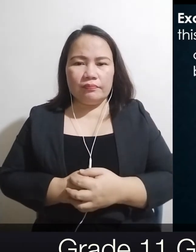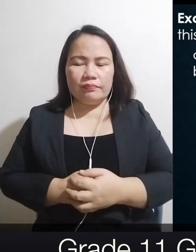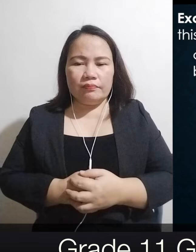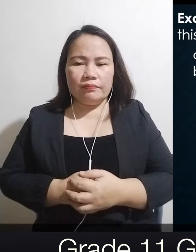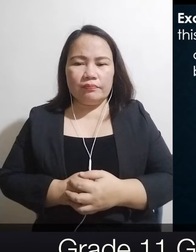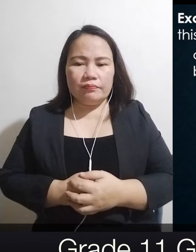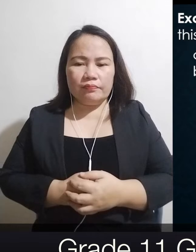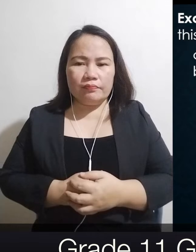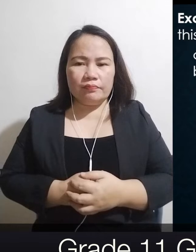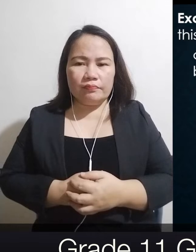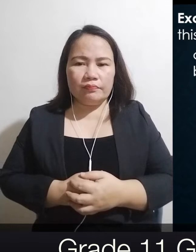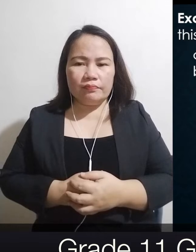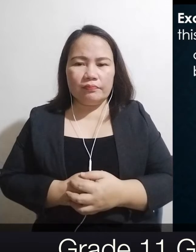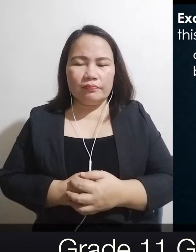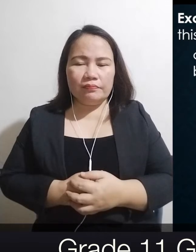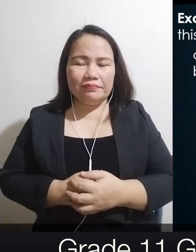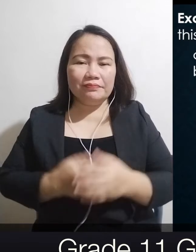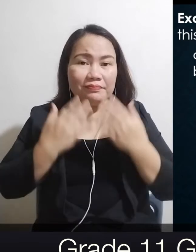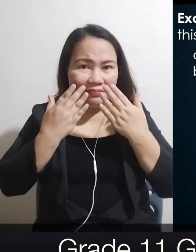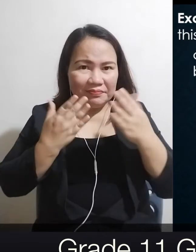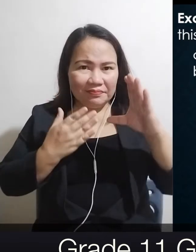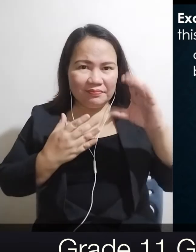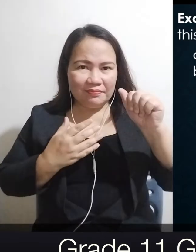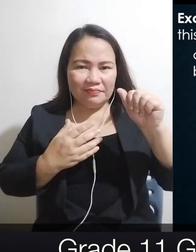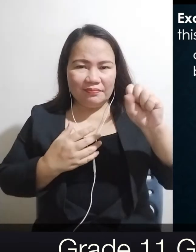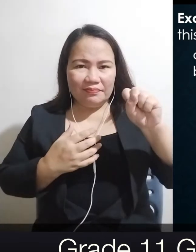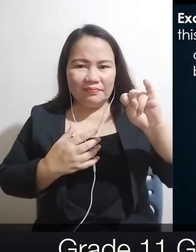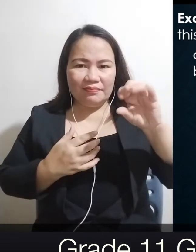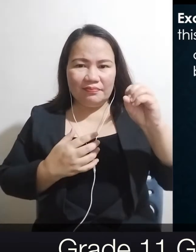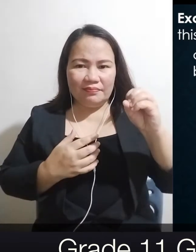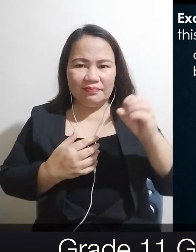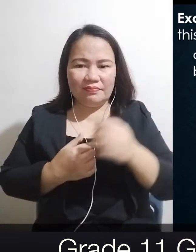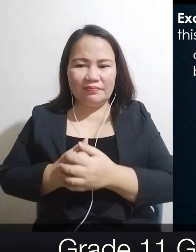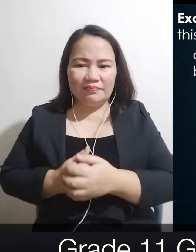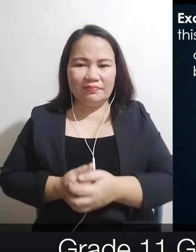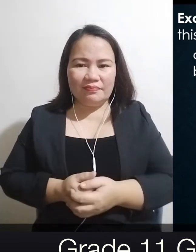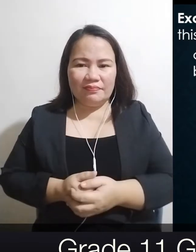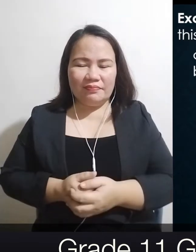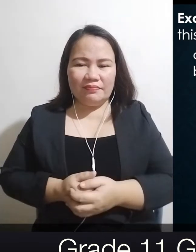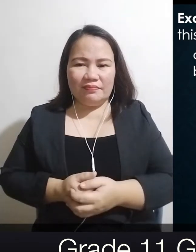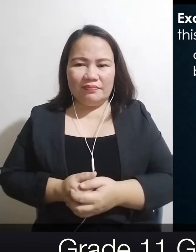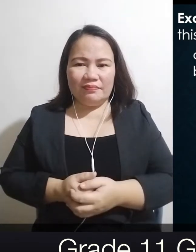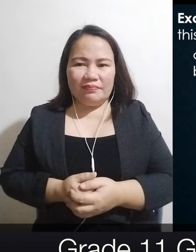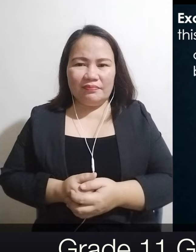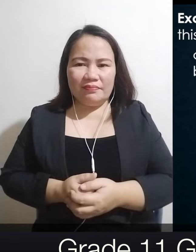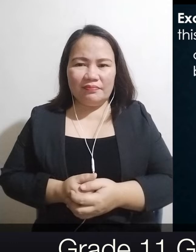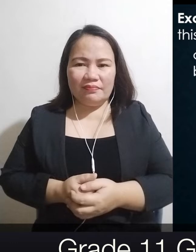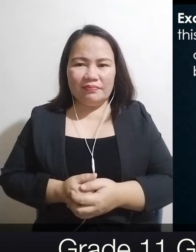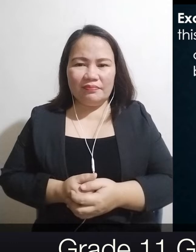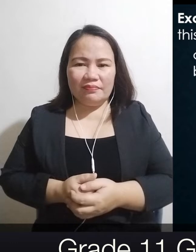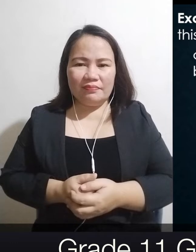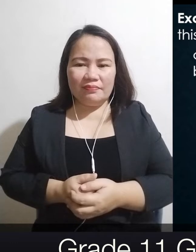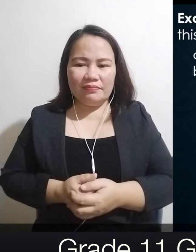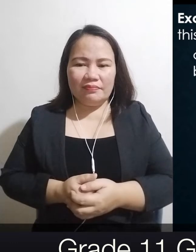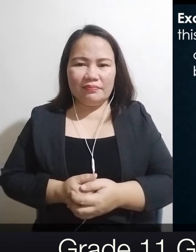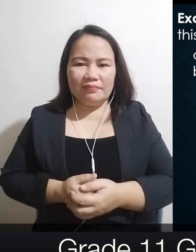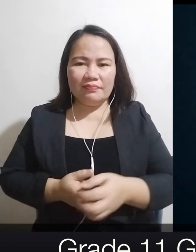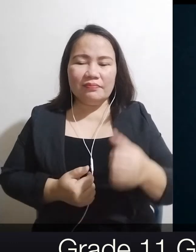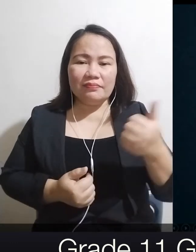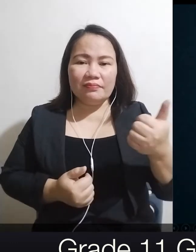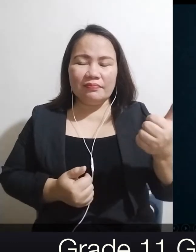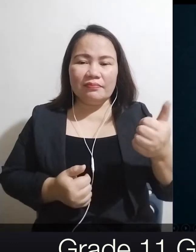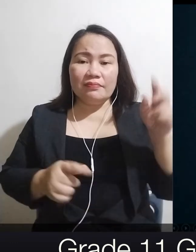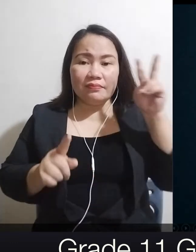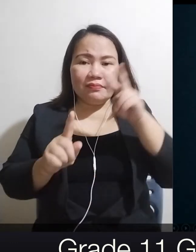9,360. Okay, thank you sa Casio dahil na-download ko yung emulator nila. So kakapanood ko ng seminar nila.